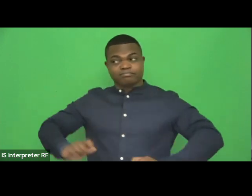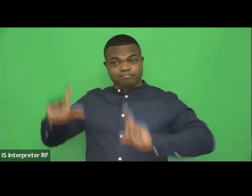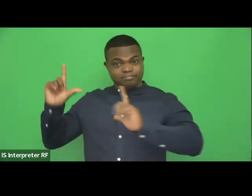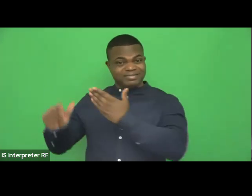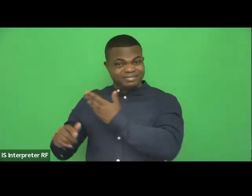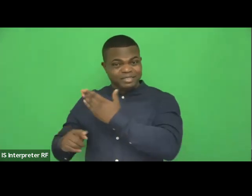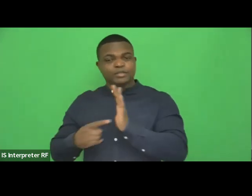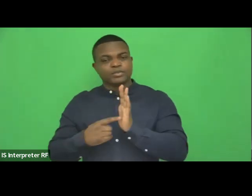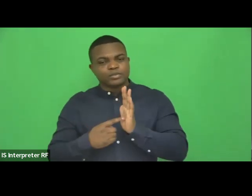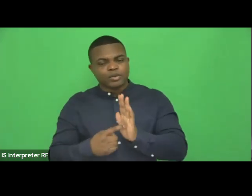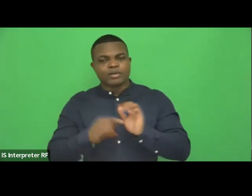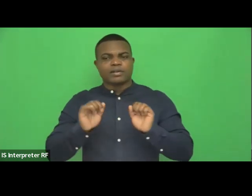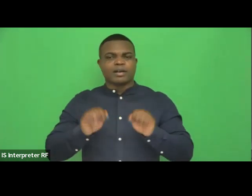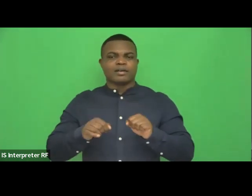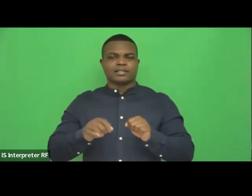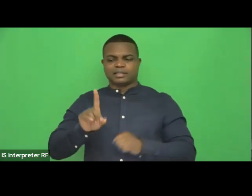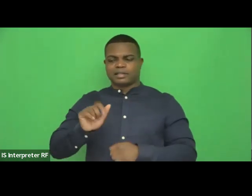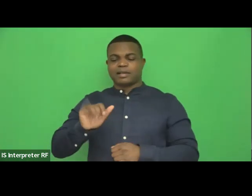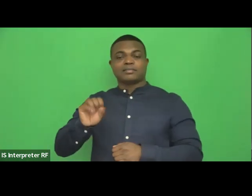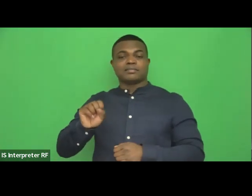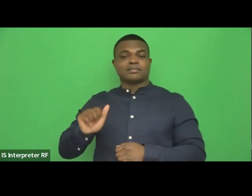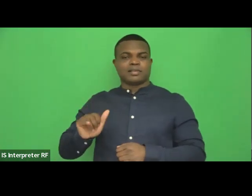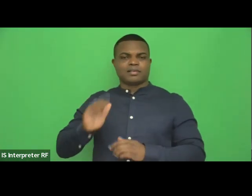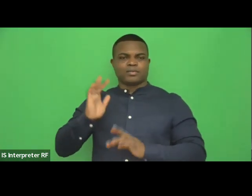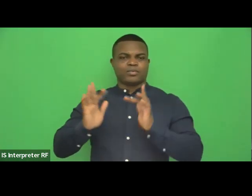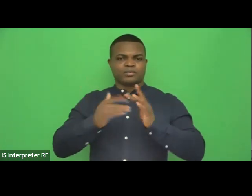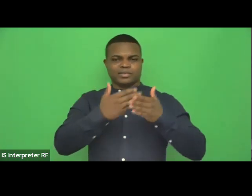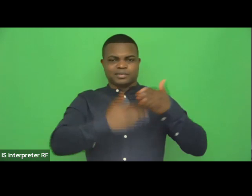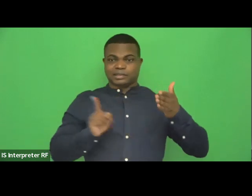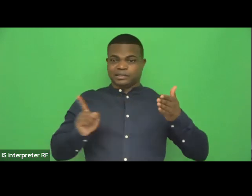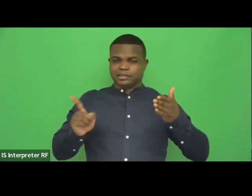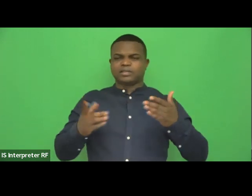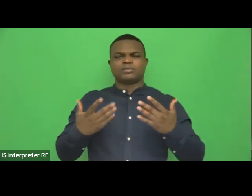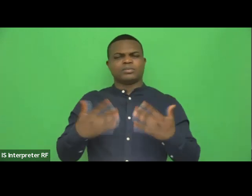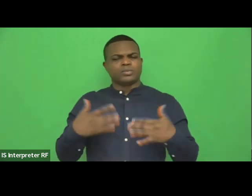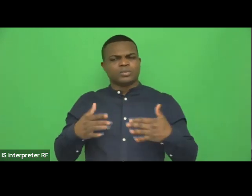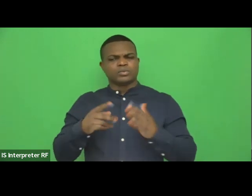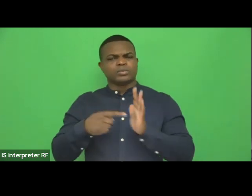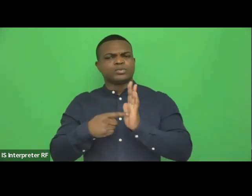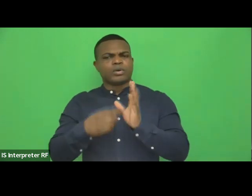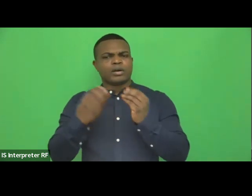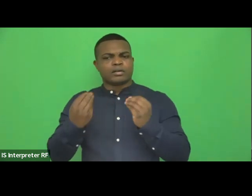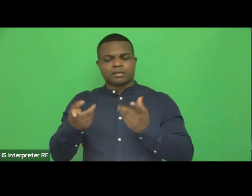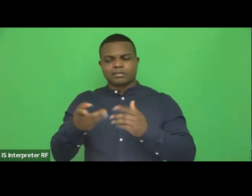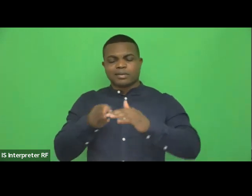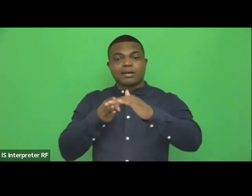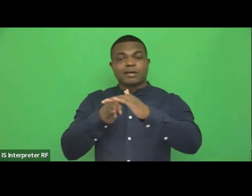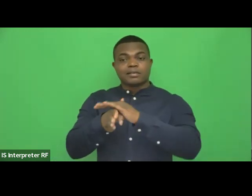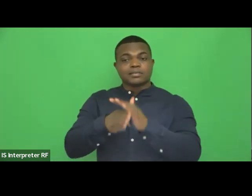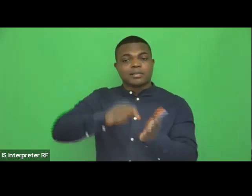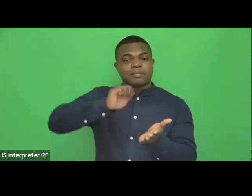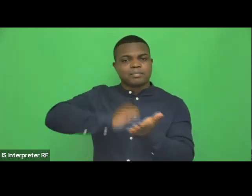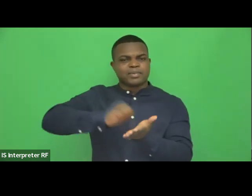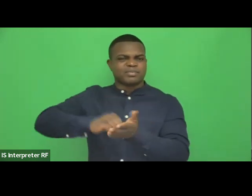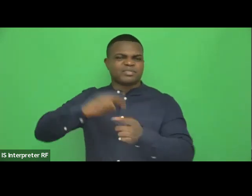publication. And the good news is that great navigation is built into good ebooks. And so I'll